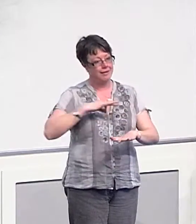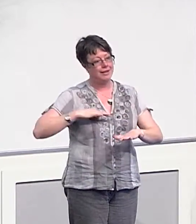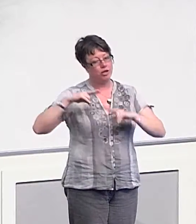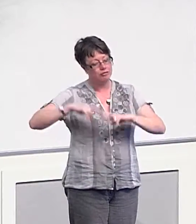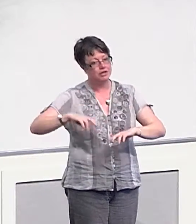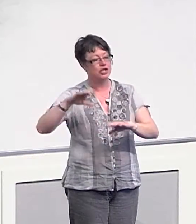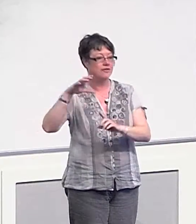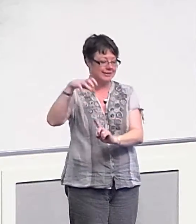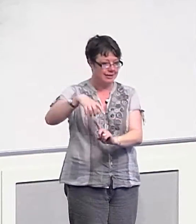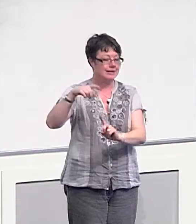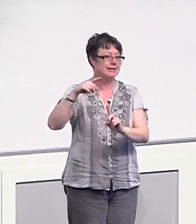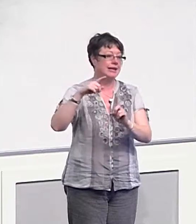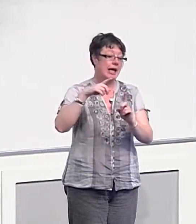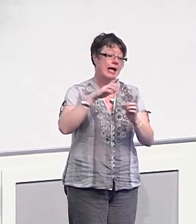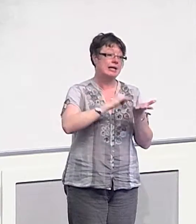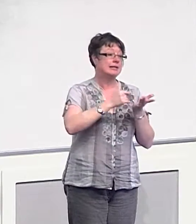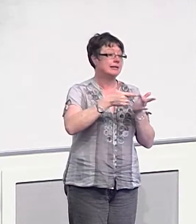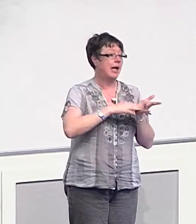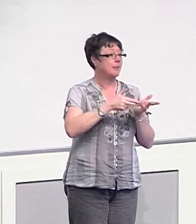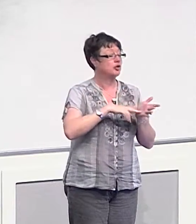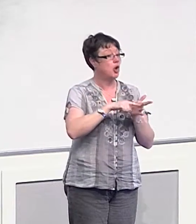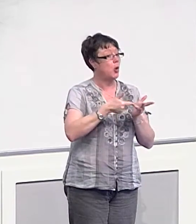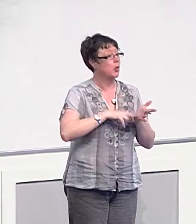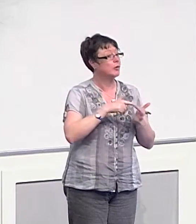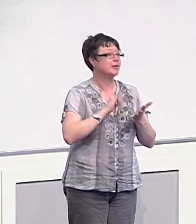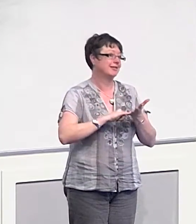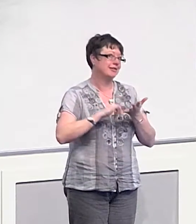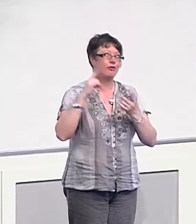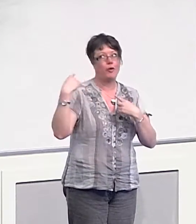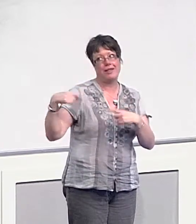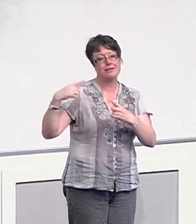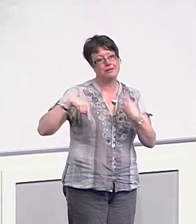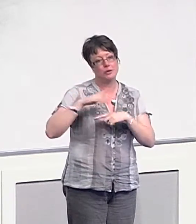for Simon Jones and his metabolic team for allowing us to use that video,